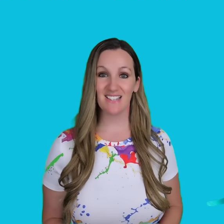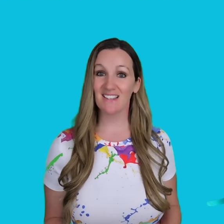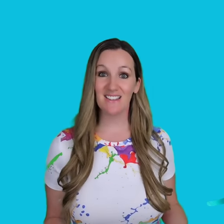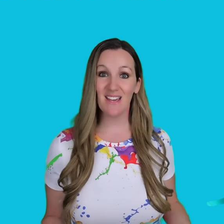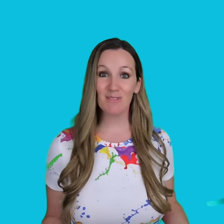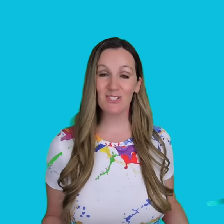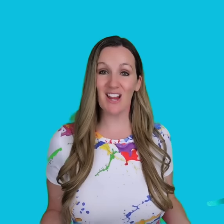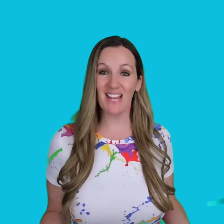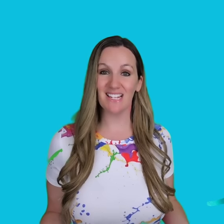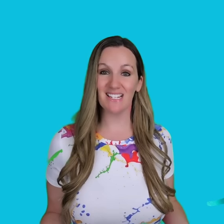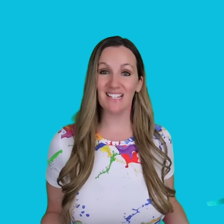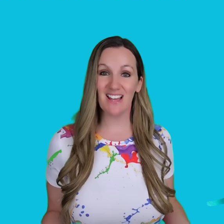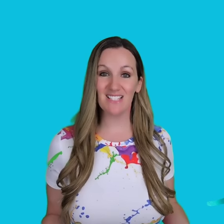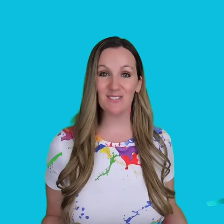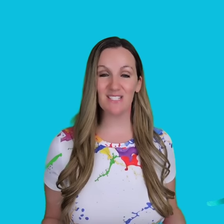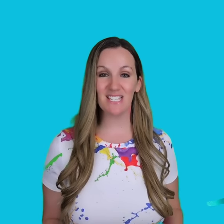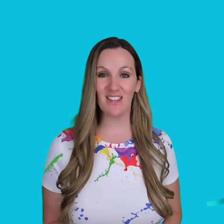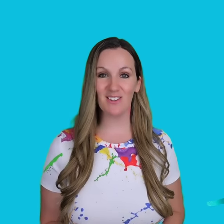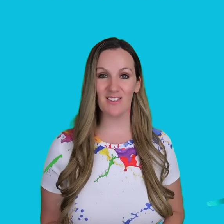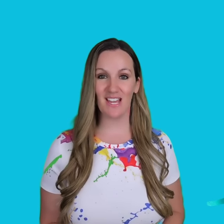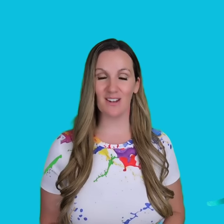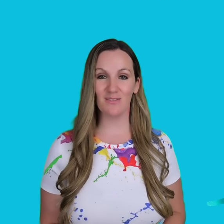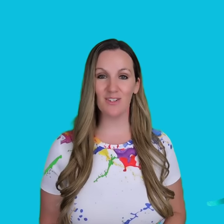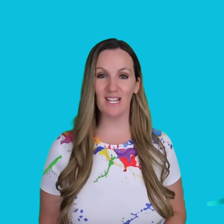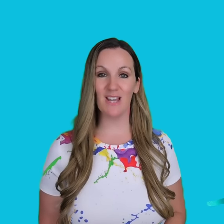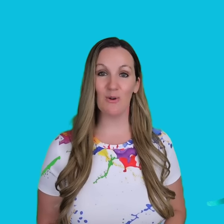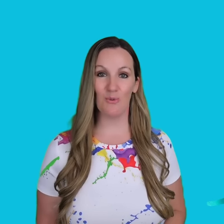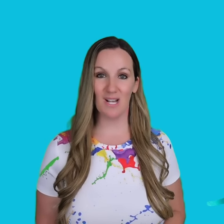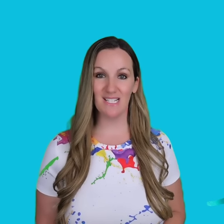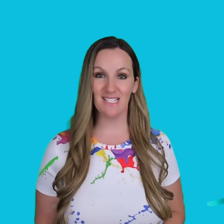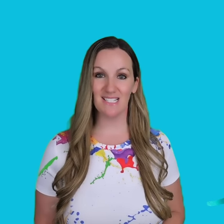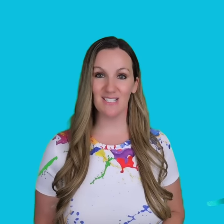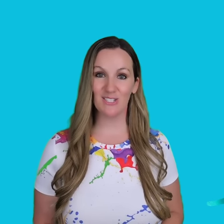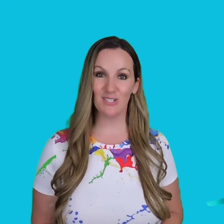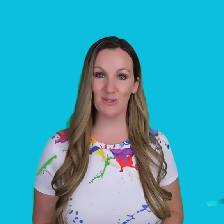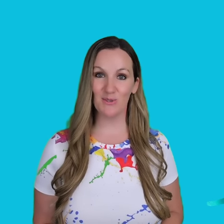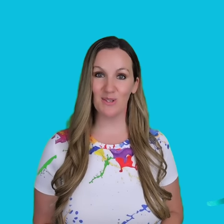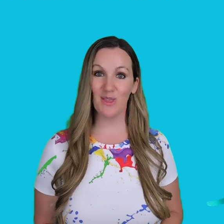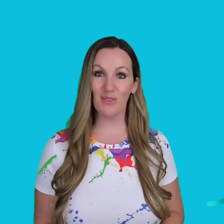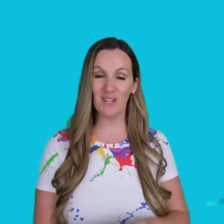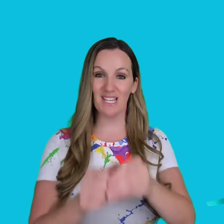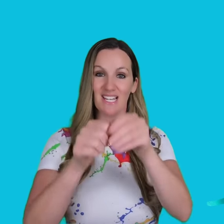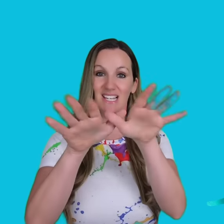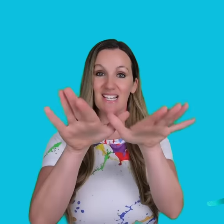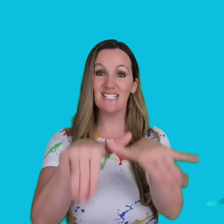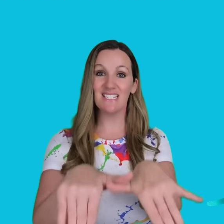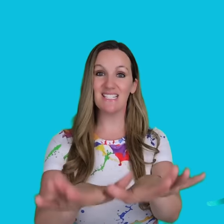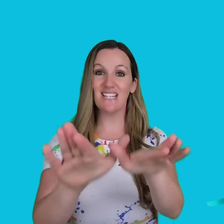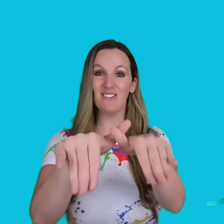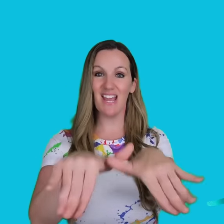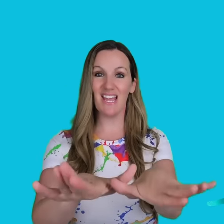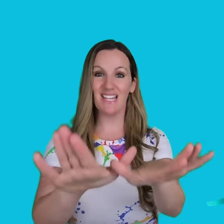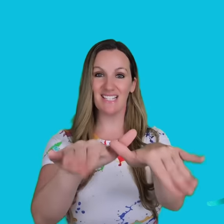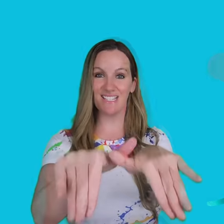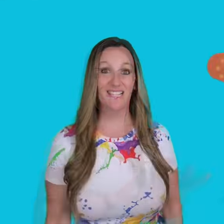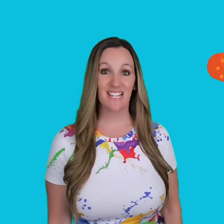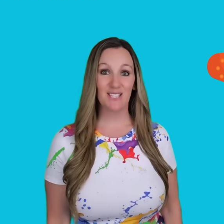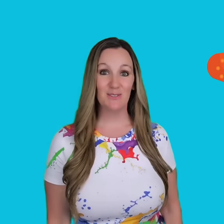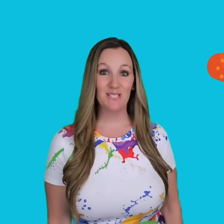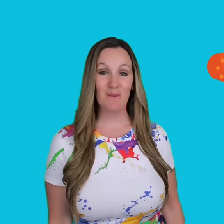That was great. Now let's do it together on the count of three. One, two, three. Stingray, can you tell me what